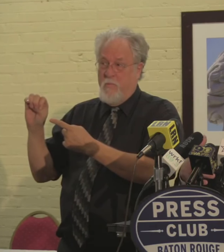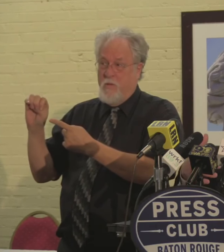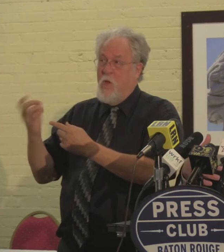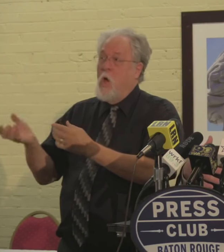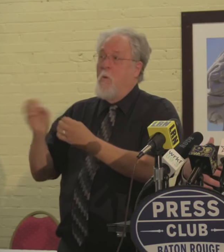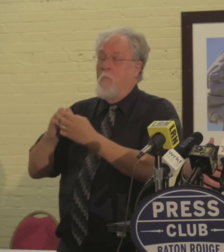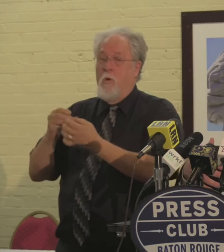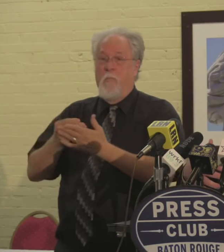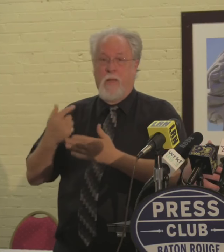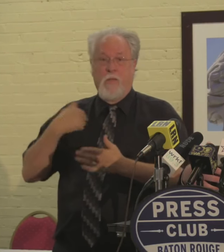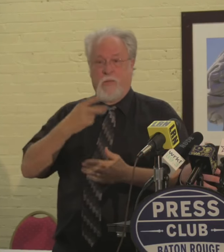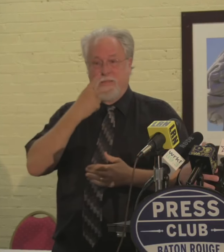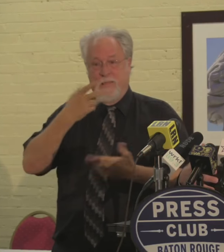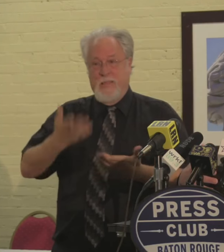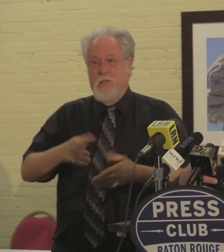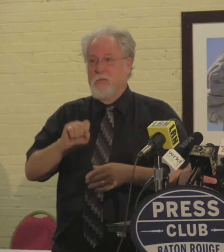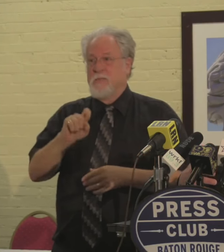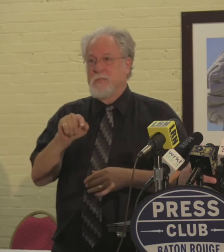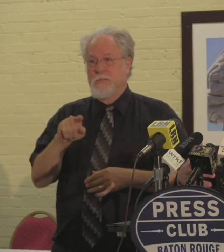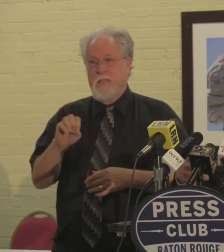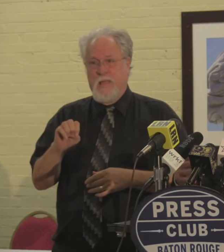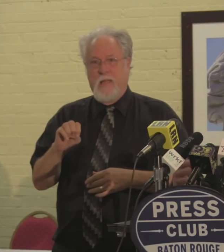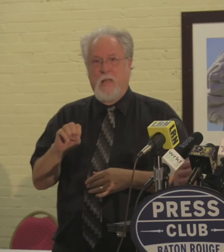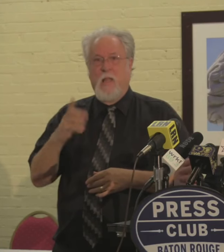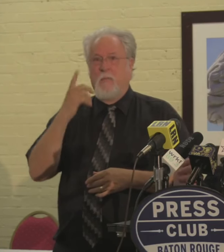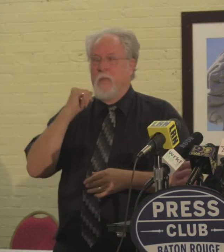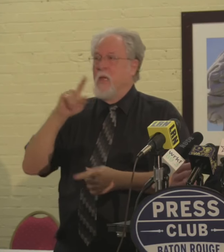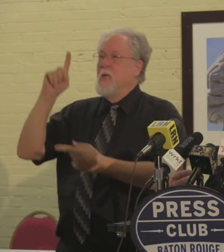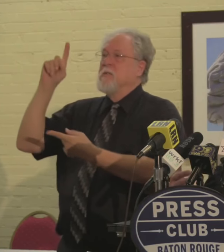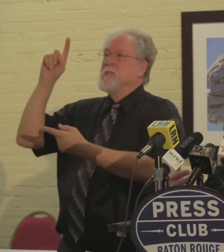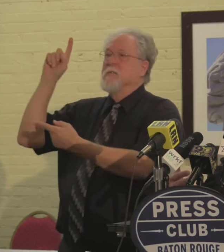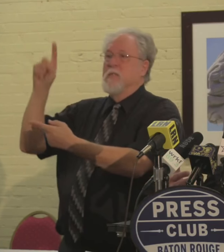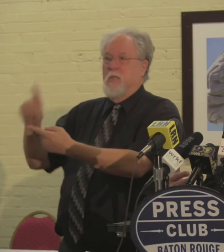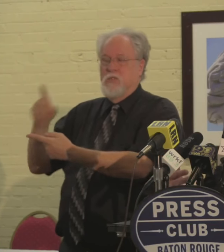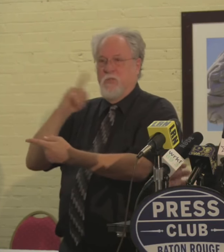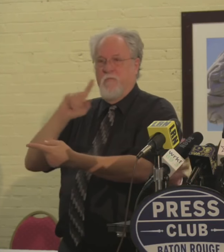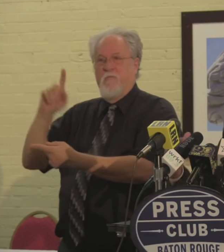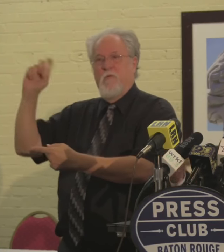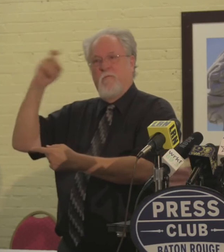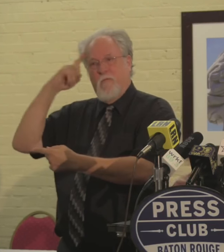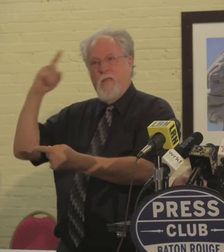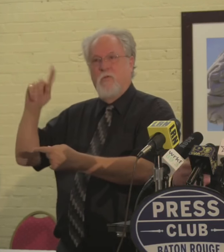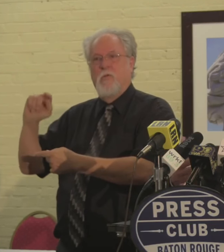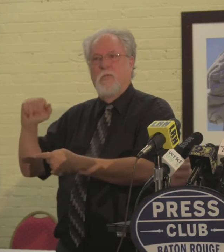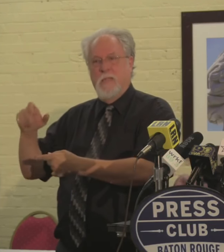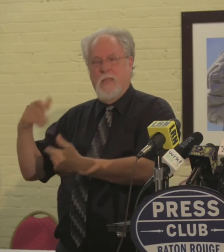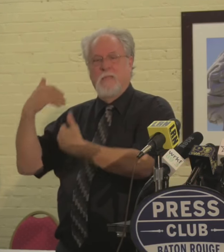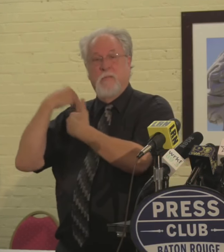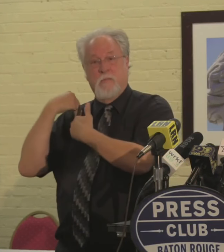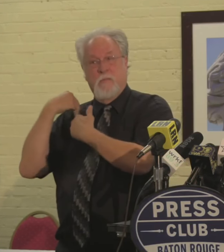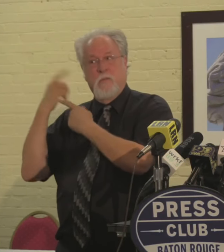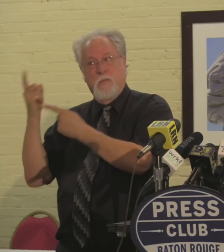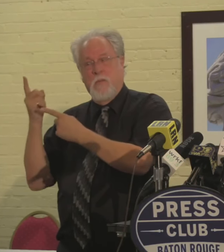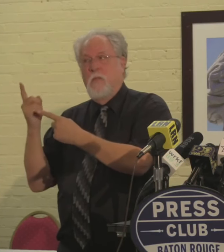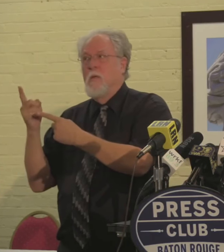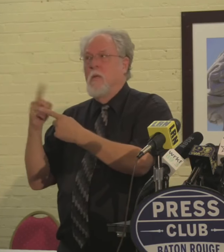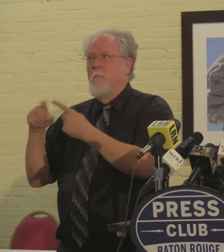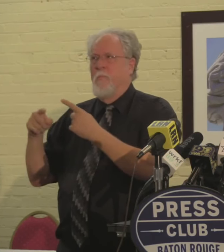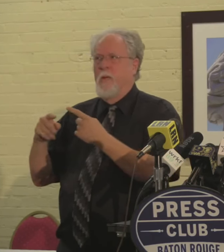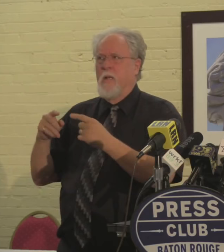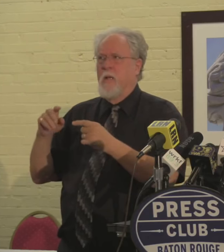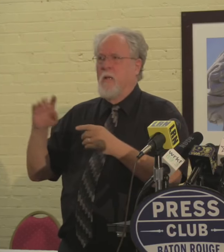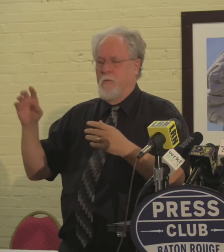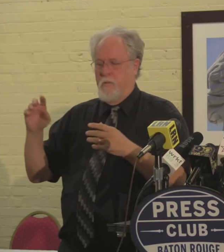more revenue we will see at the state side because of the deductions for federal tax liability. But modeling that